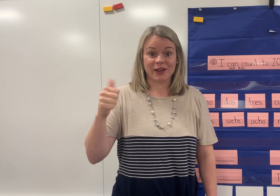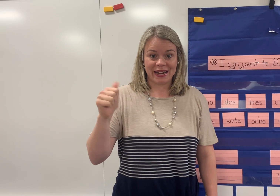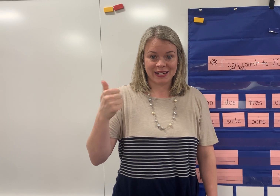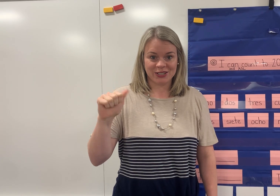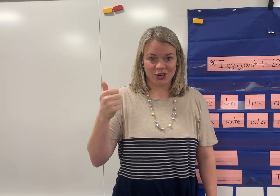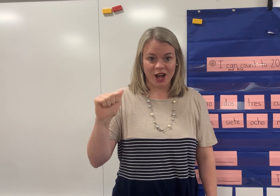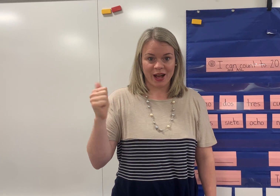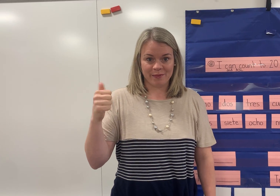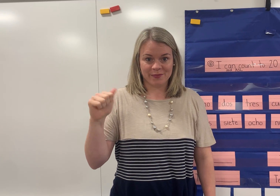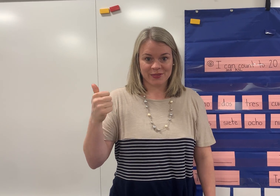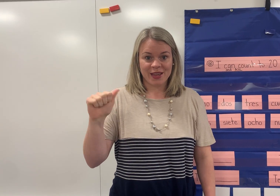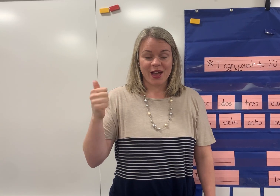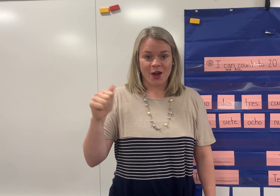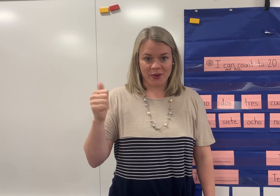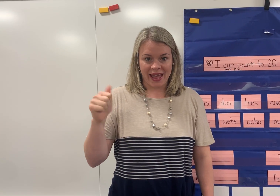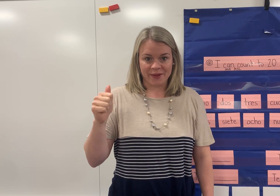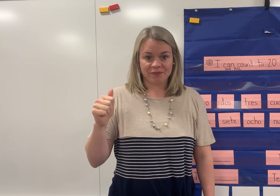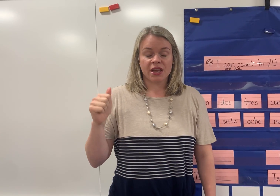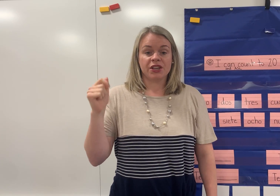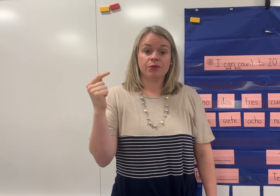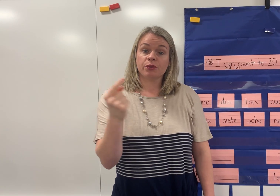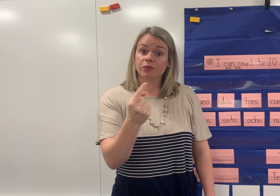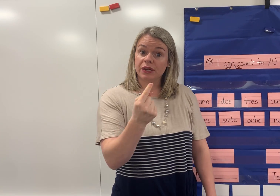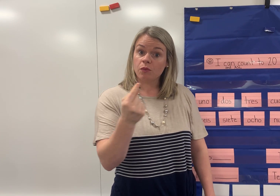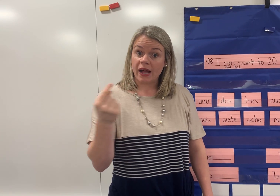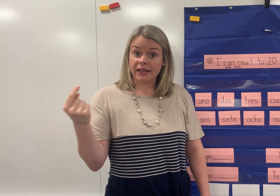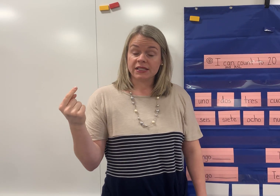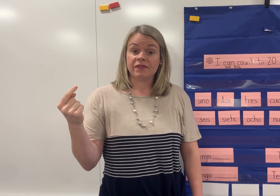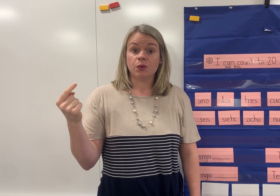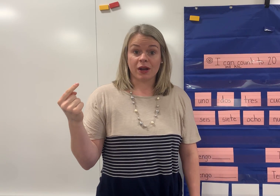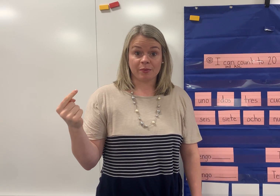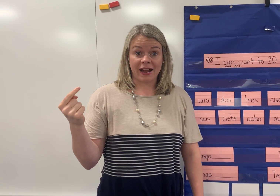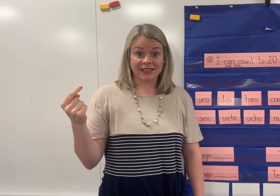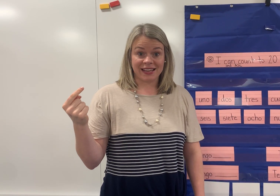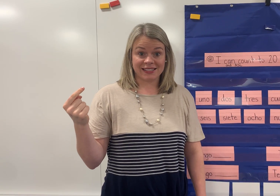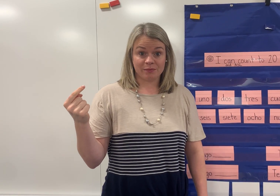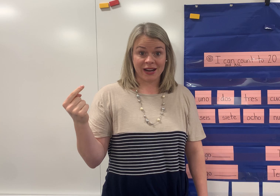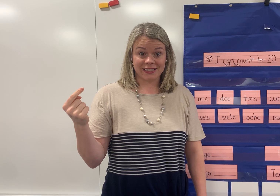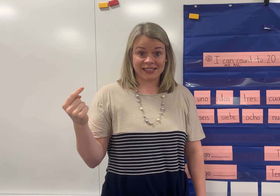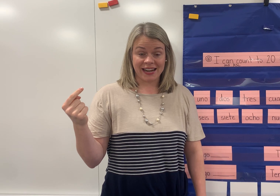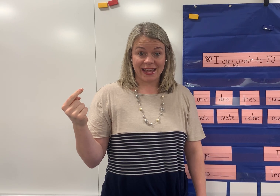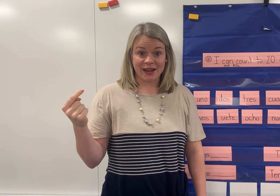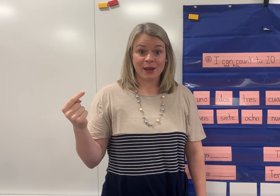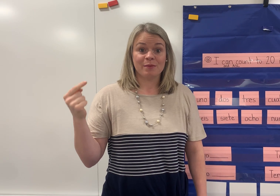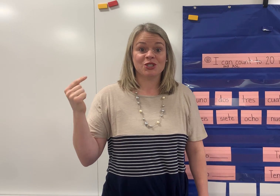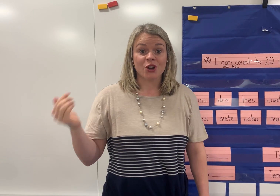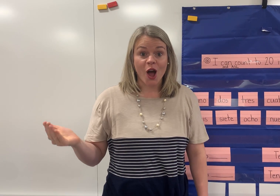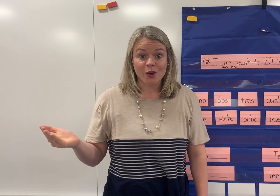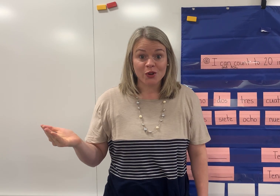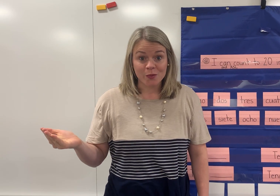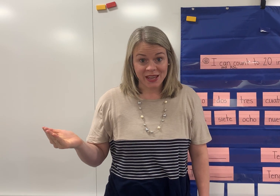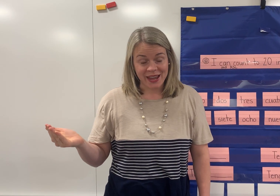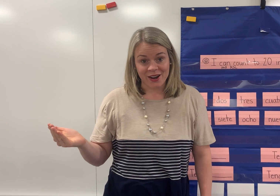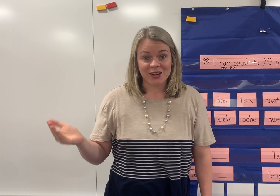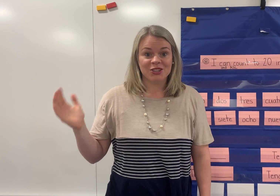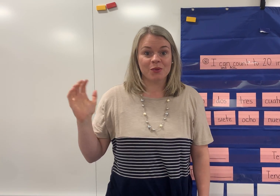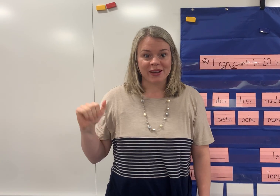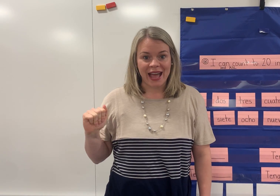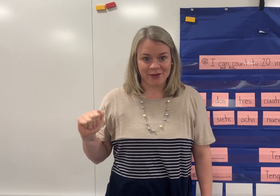Great job. Okay, you can rewind if you want to practice that again, but you're on your way there. You are counting